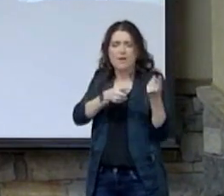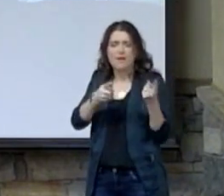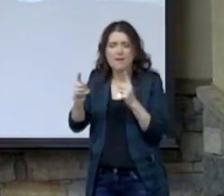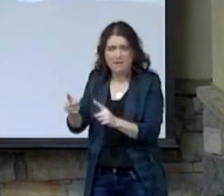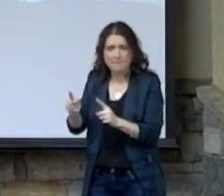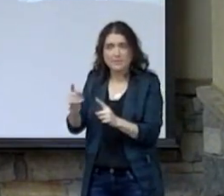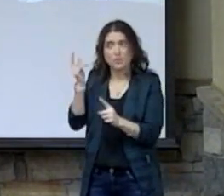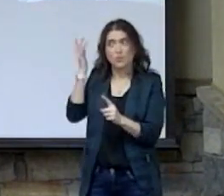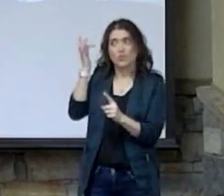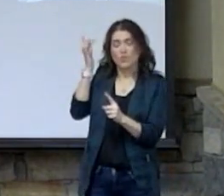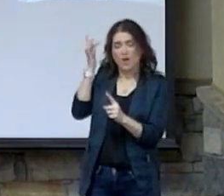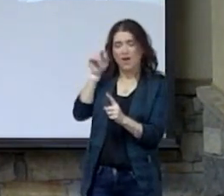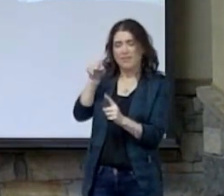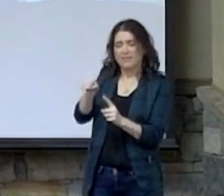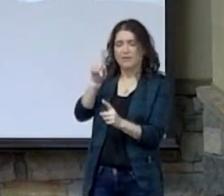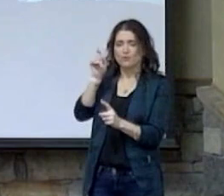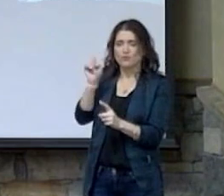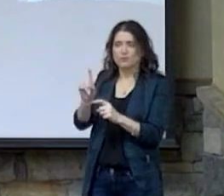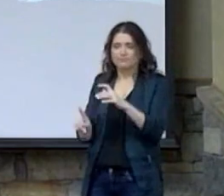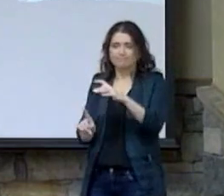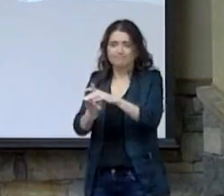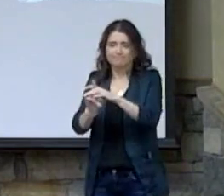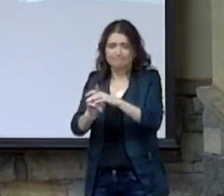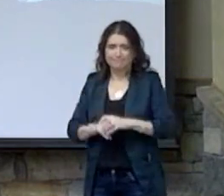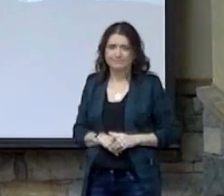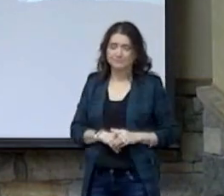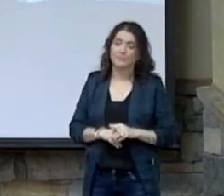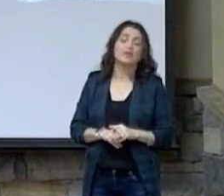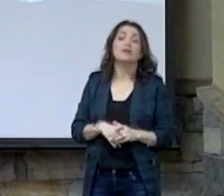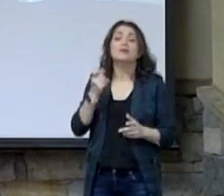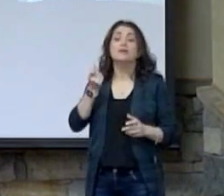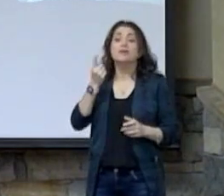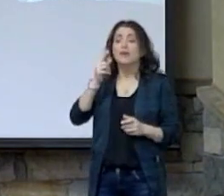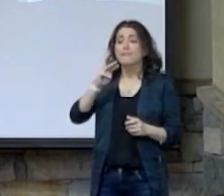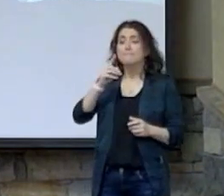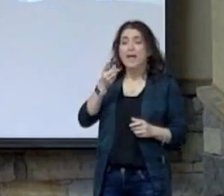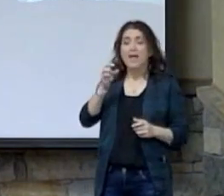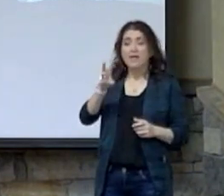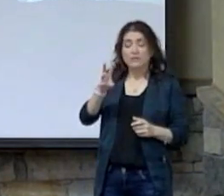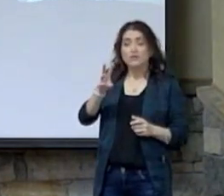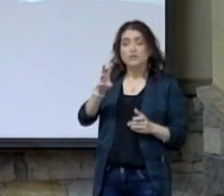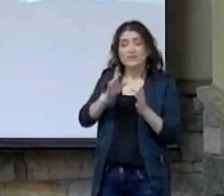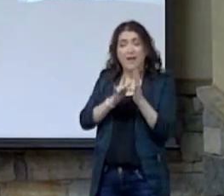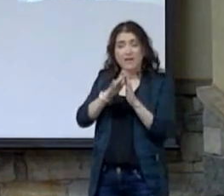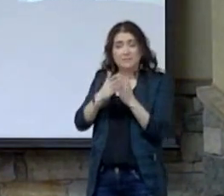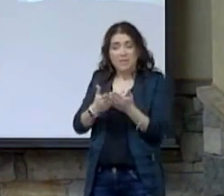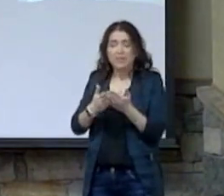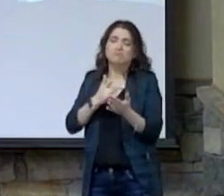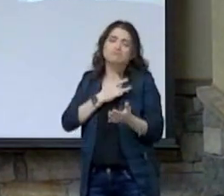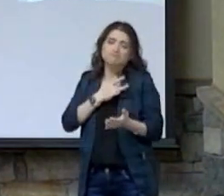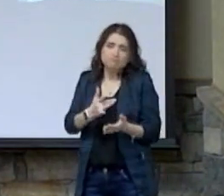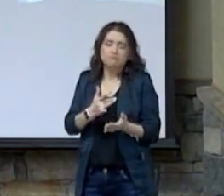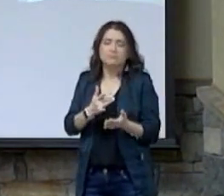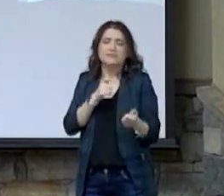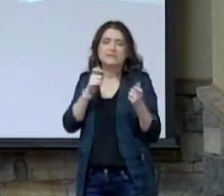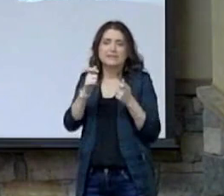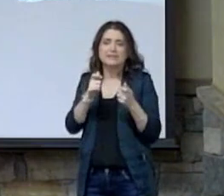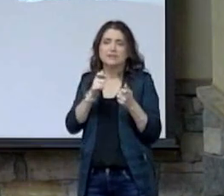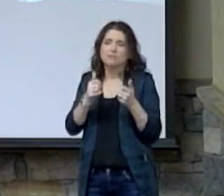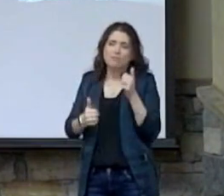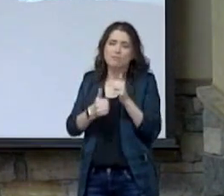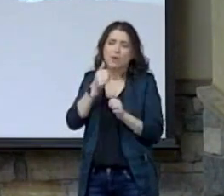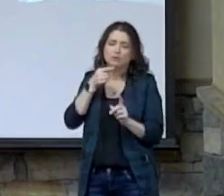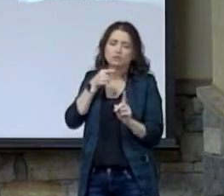that leads up to this particular question. You see, Matthew's gospel deals primarily with Jesus' ministry